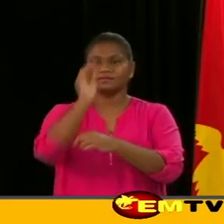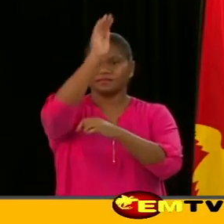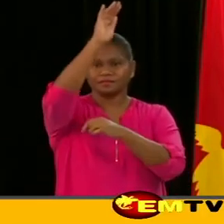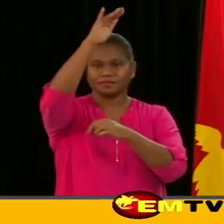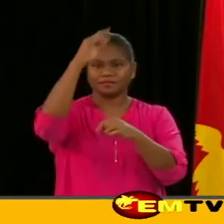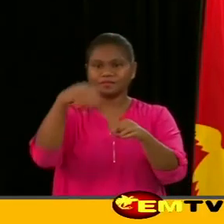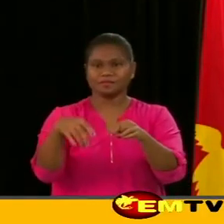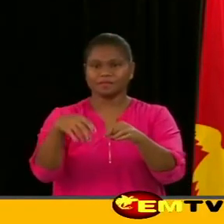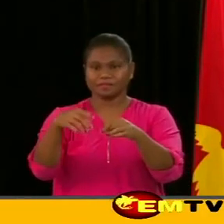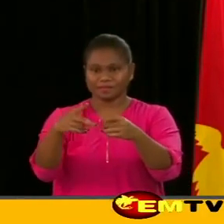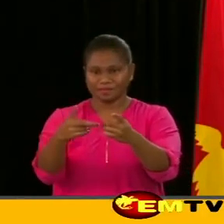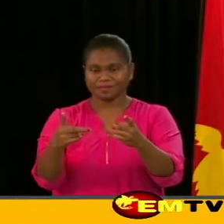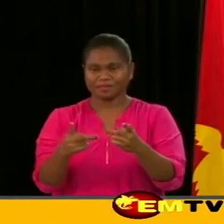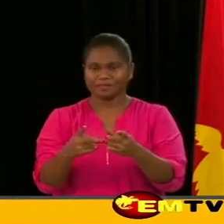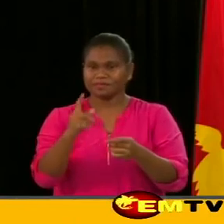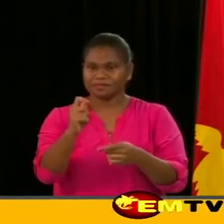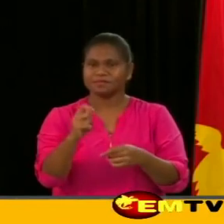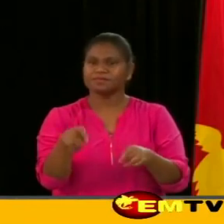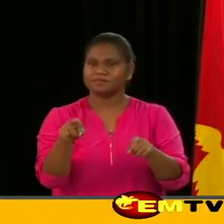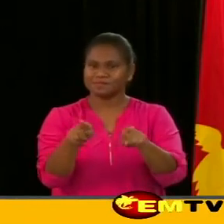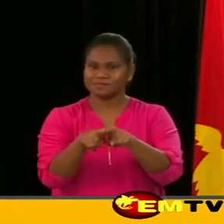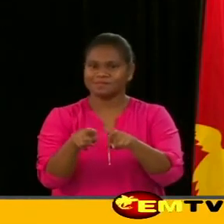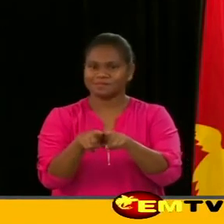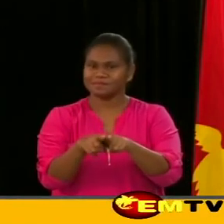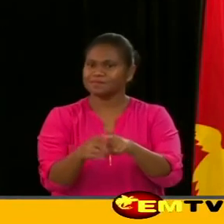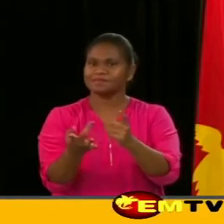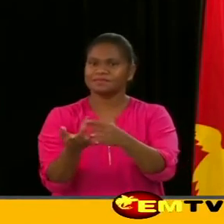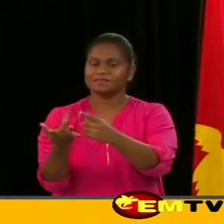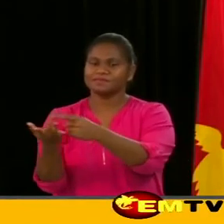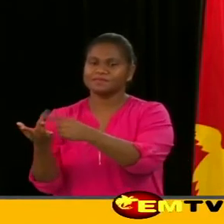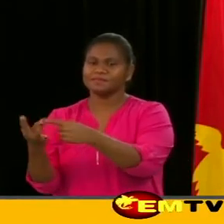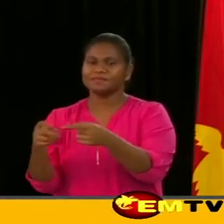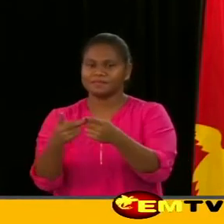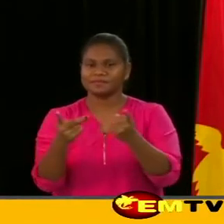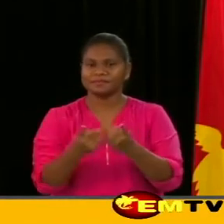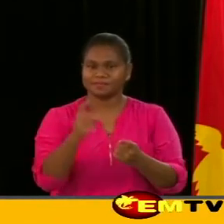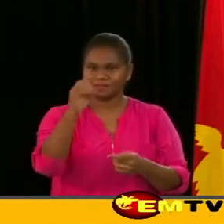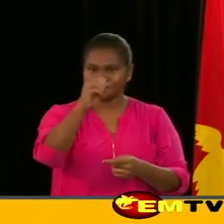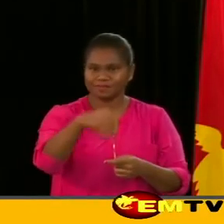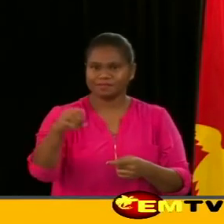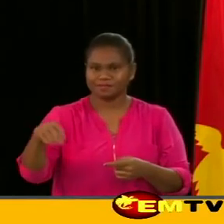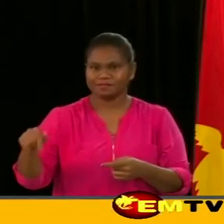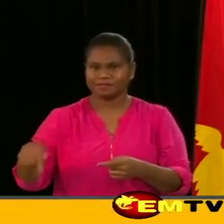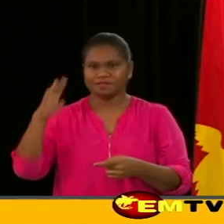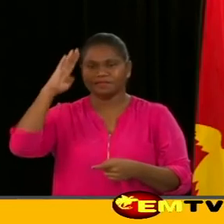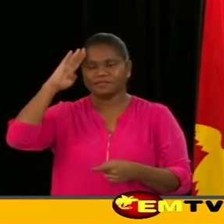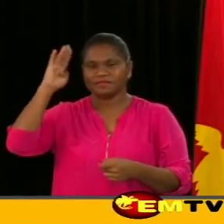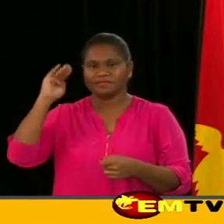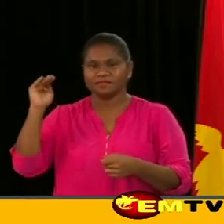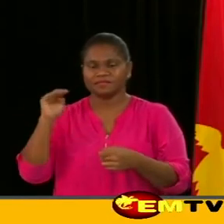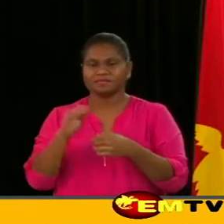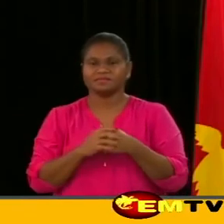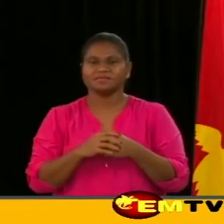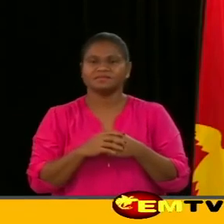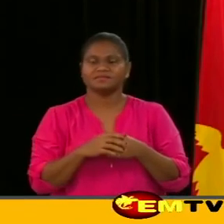up similar sites around the country using our sporting facilities. That again is subject